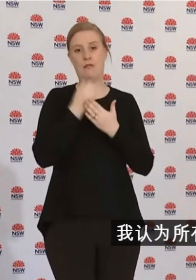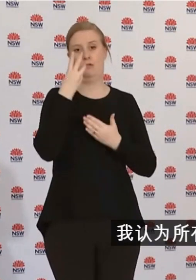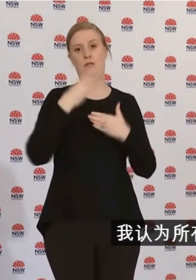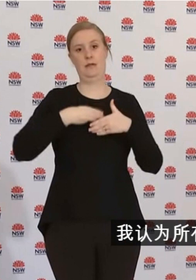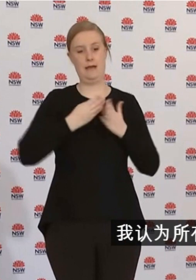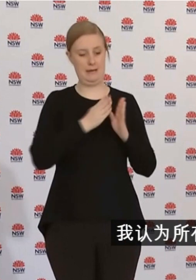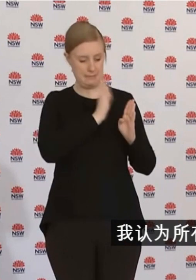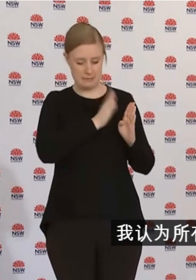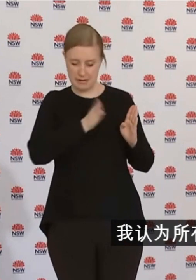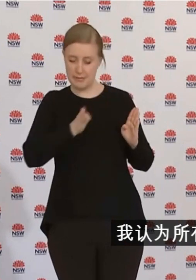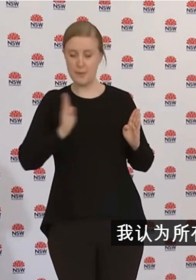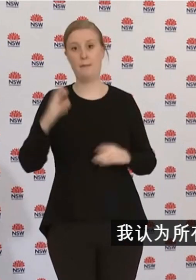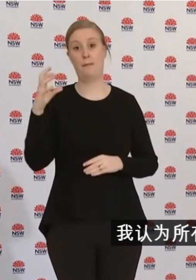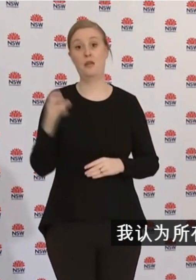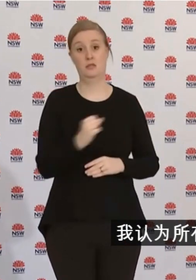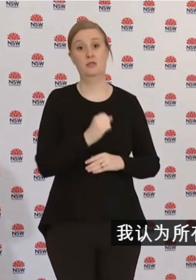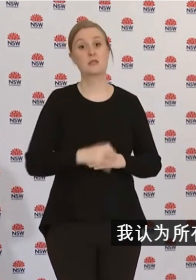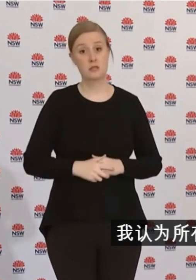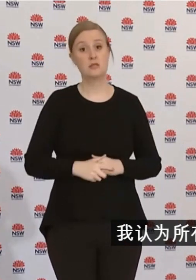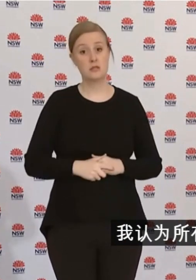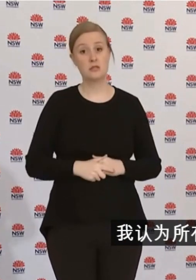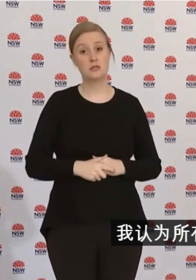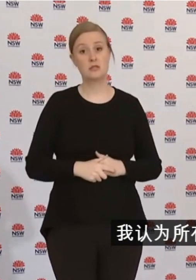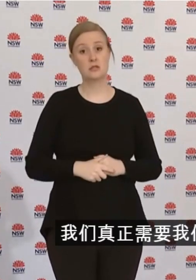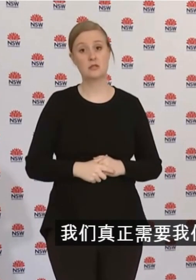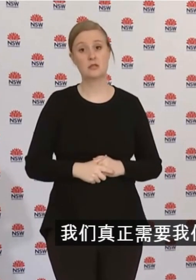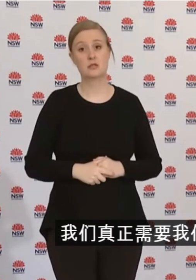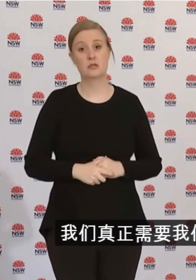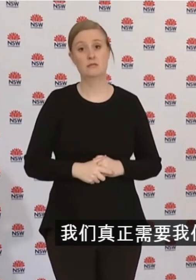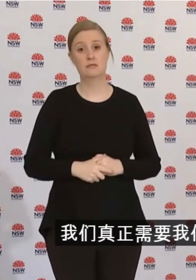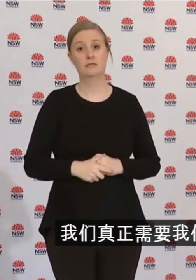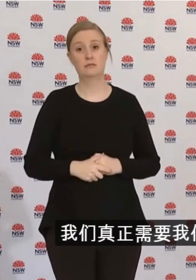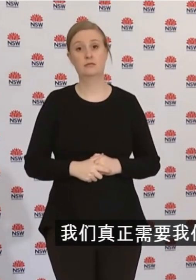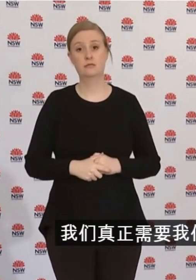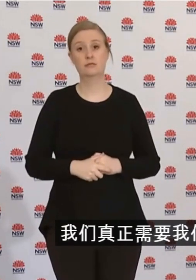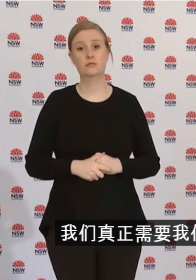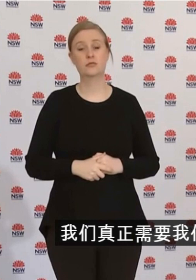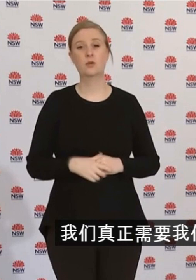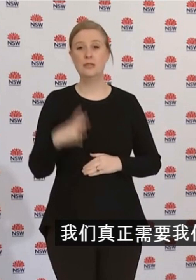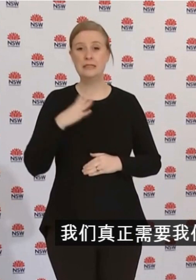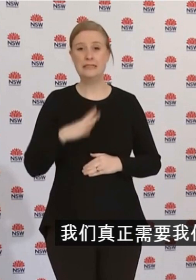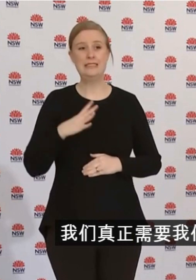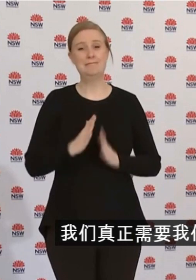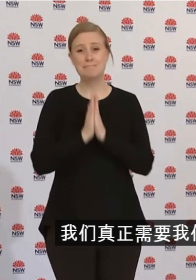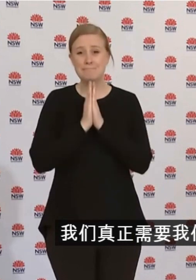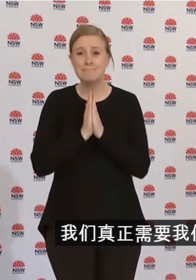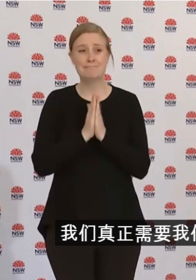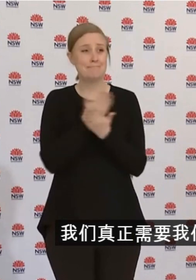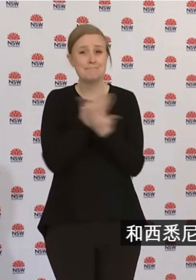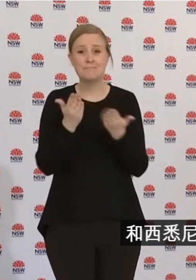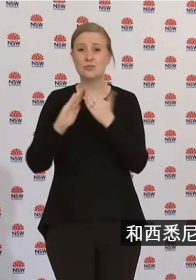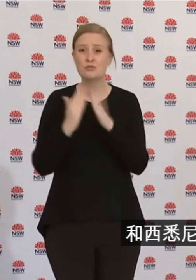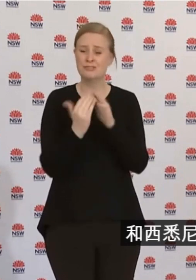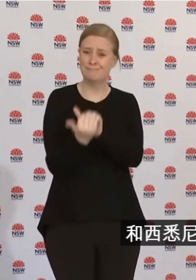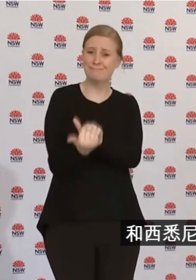I think the basic message out of all of this is that the community, we really need our community, particularly in